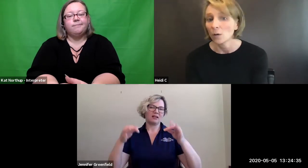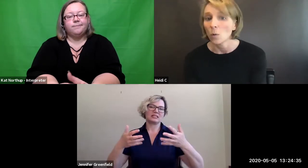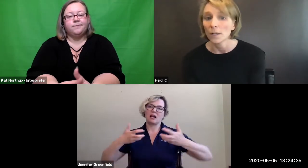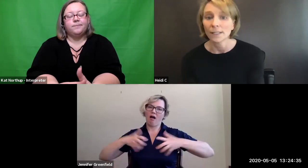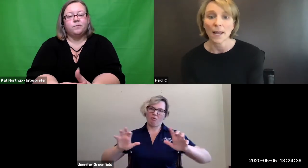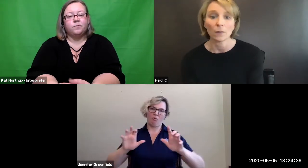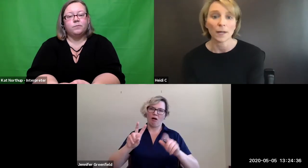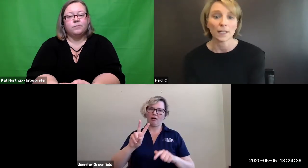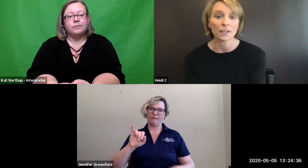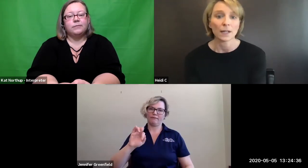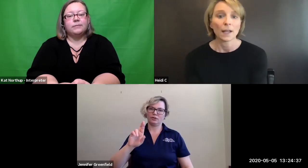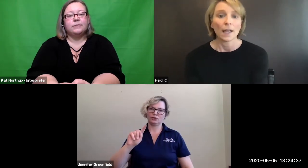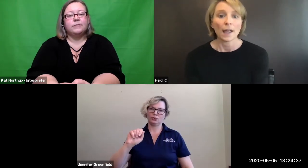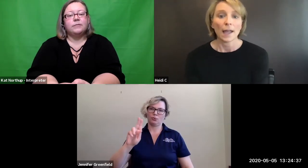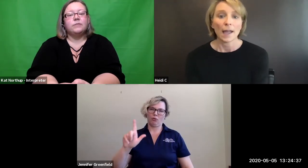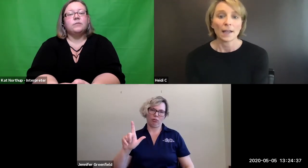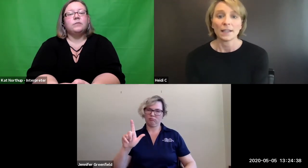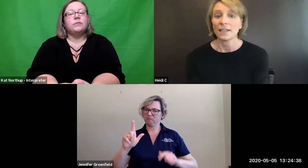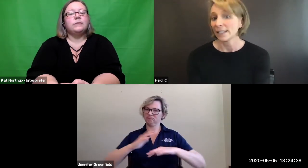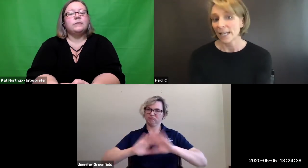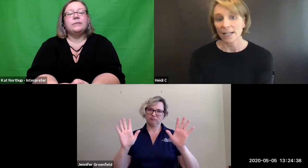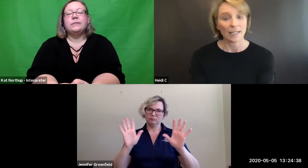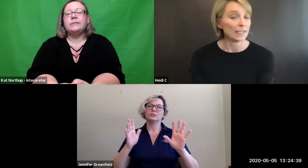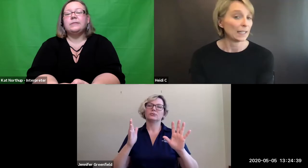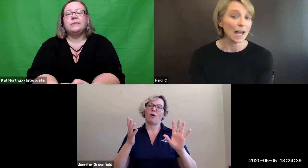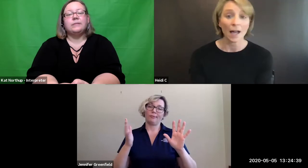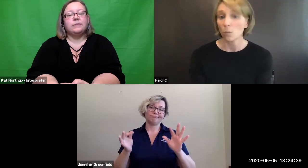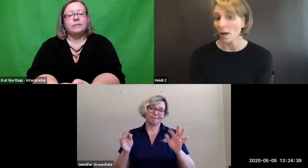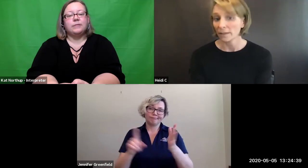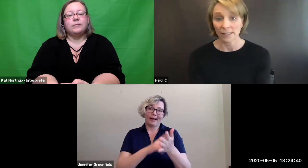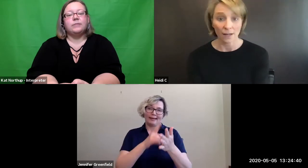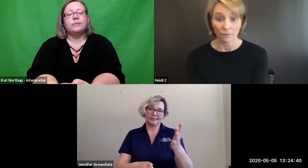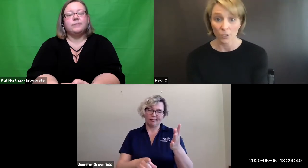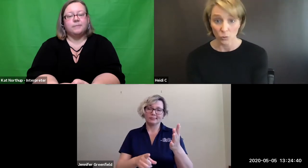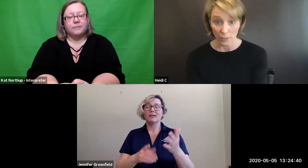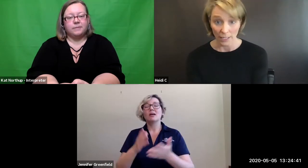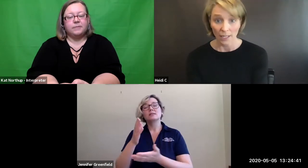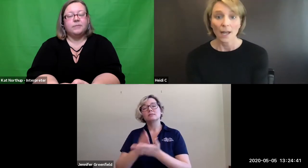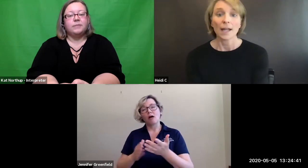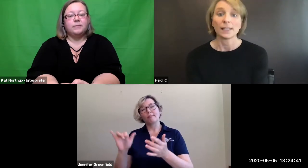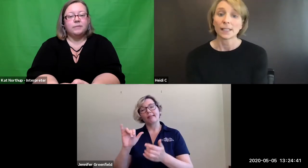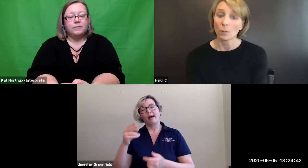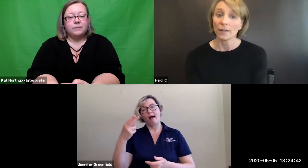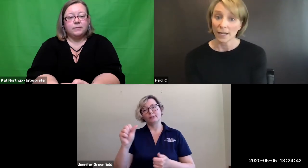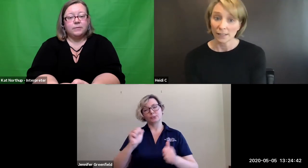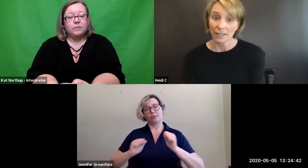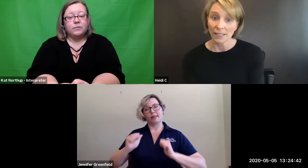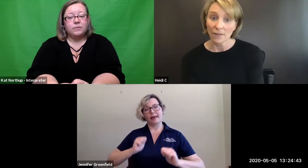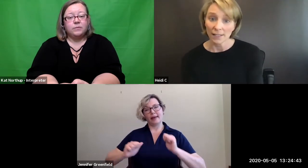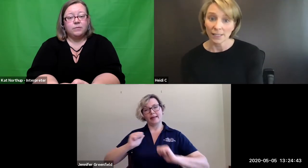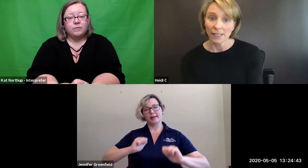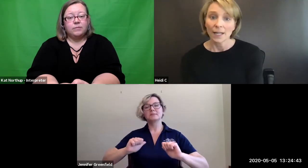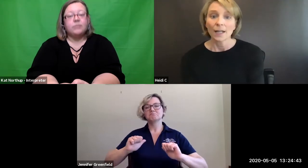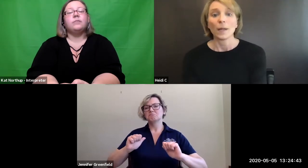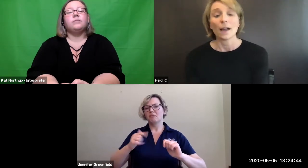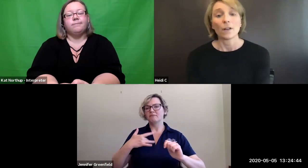senior awards banquet. And they decided they did not want this done virtually. And so we've canceled these